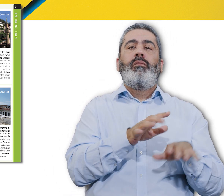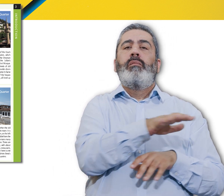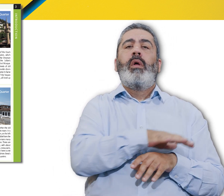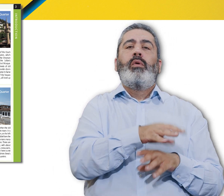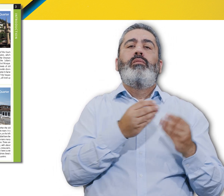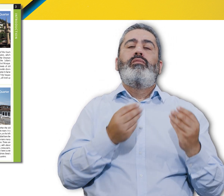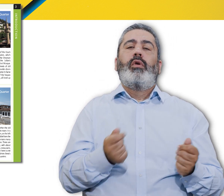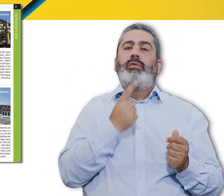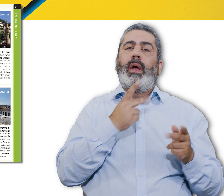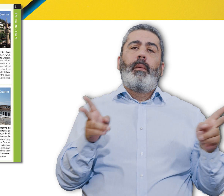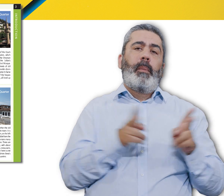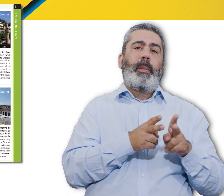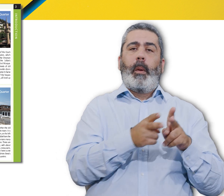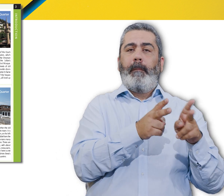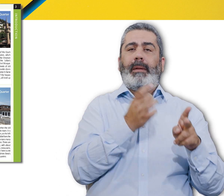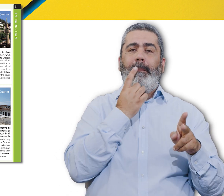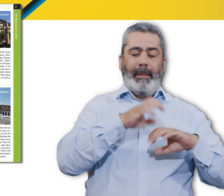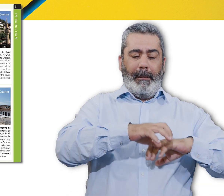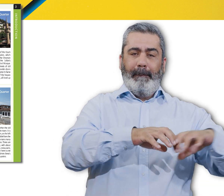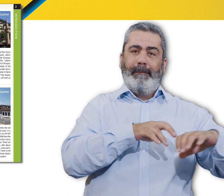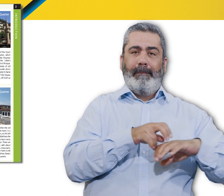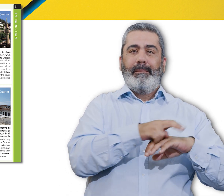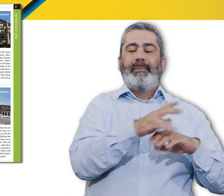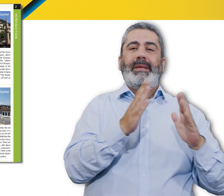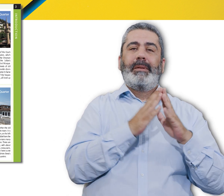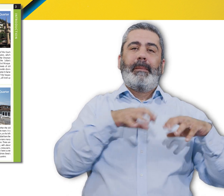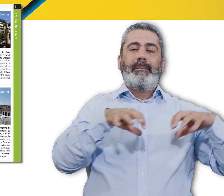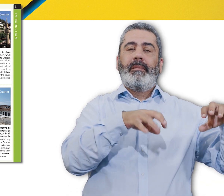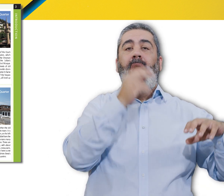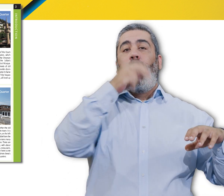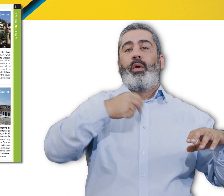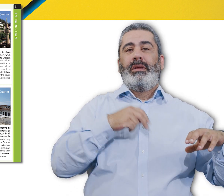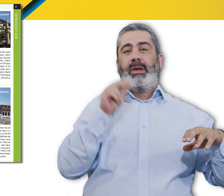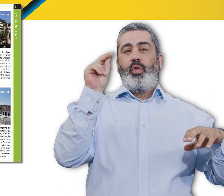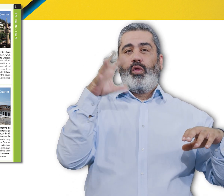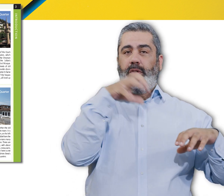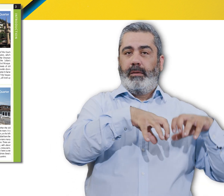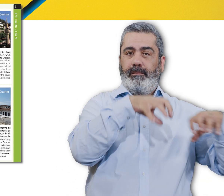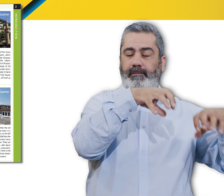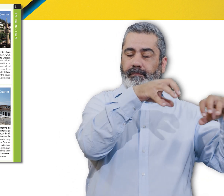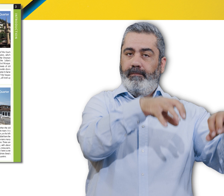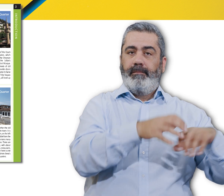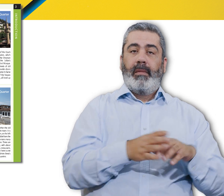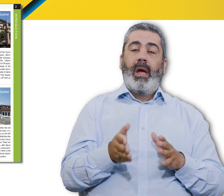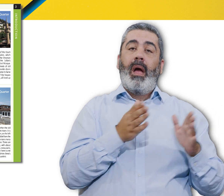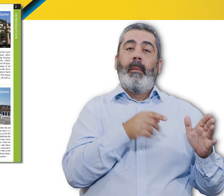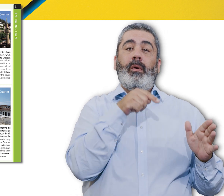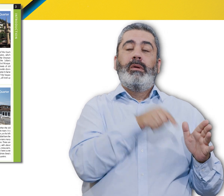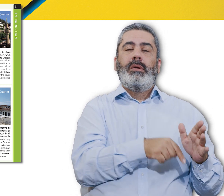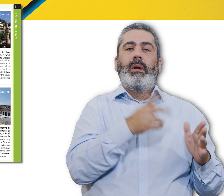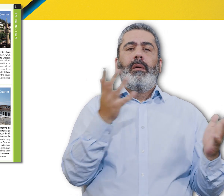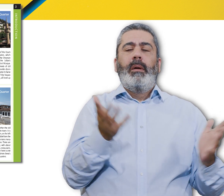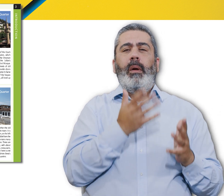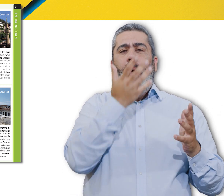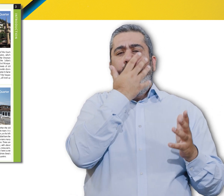the river you have magnificent views looking back over the Mangalm Quarter. Following the Ottoman conquest of the Gorica Quarter became